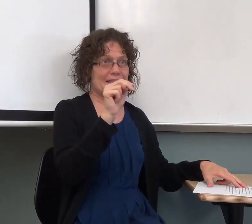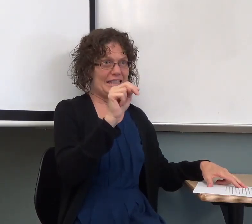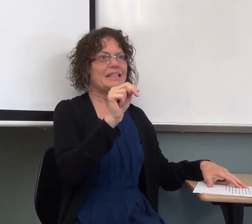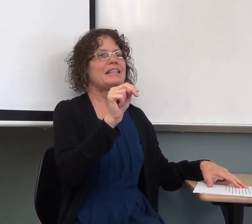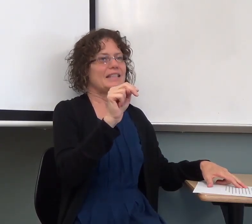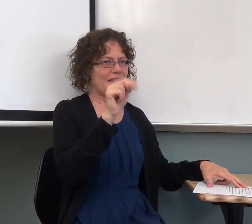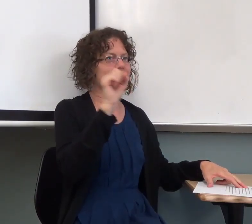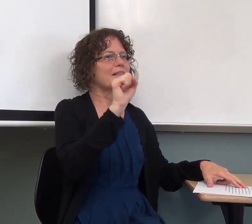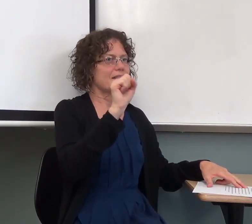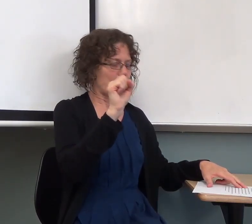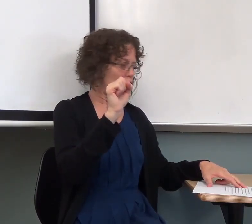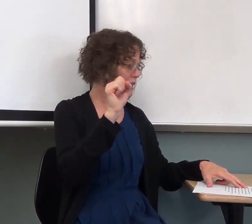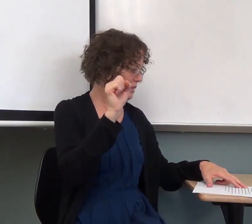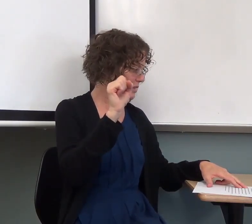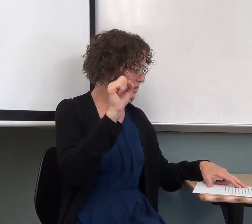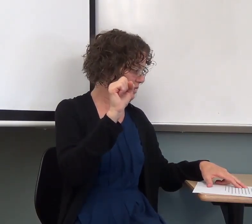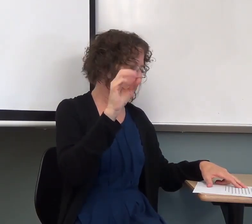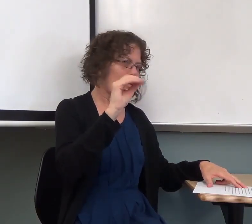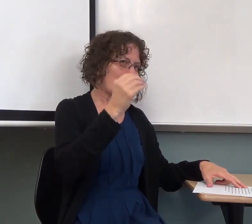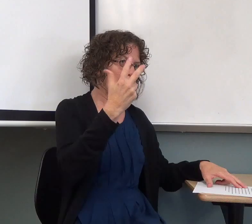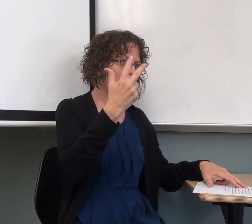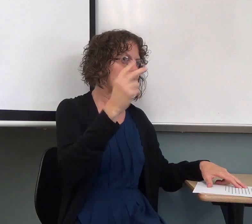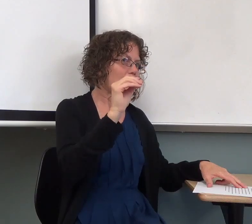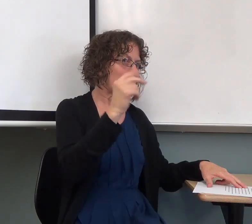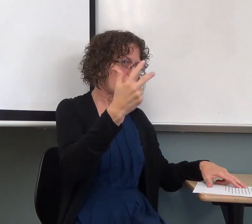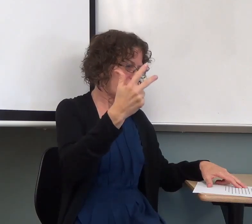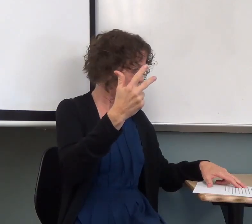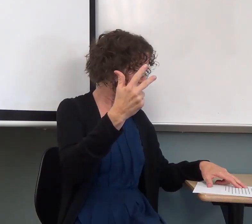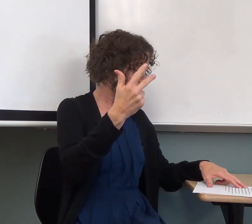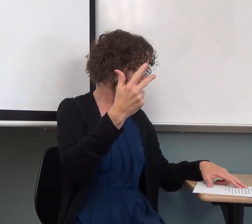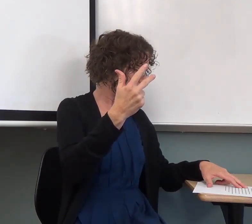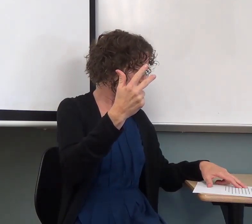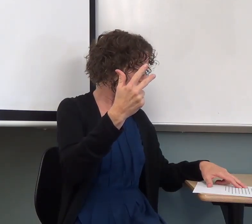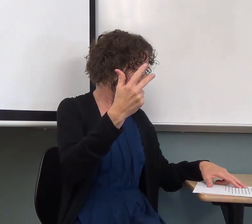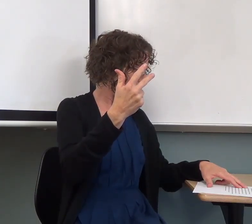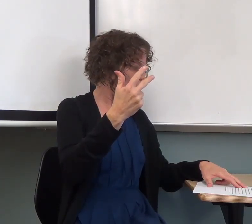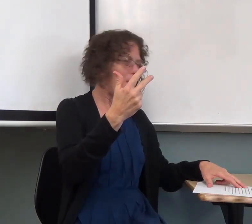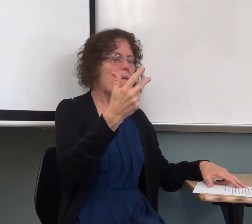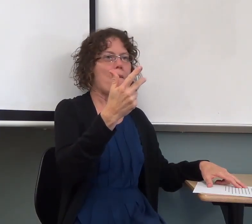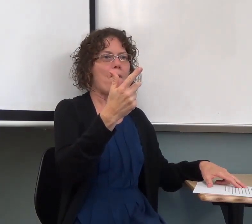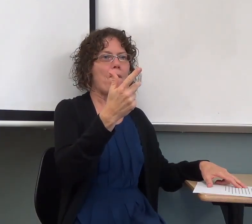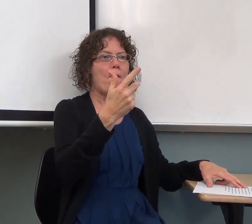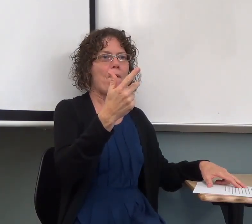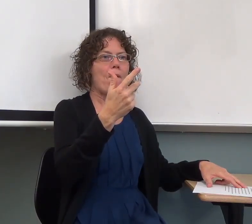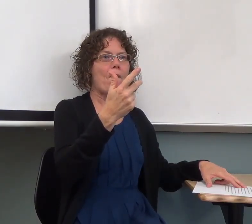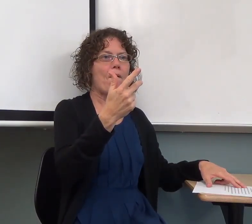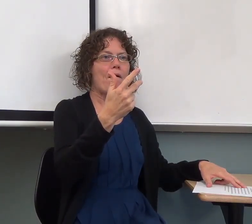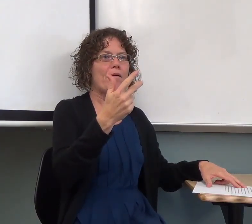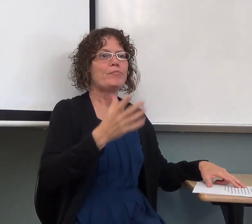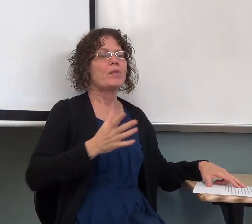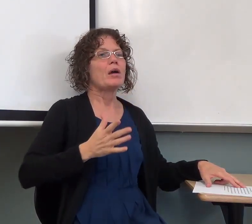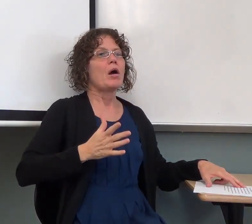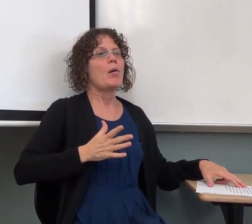Pronoun. Dean is not a pronoun. That's a replacement noun. Let's okay. remember. Okay, everybody slow down before you answer. Think about